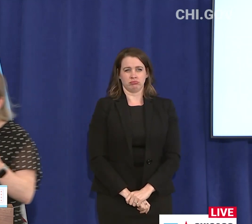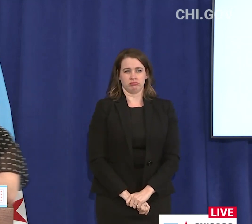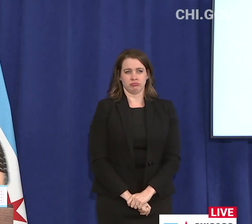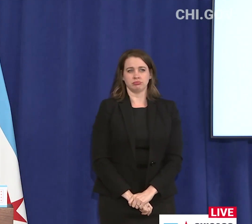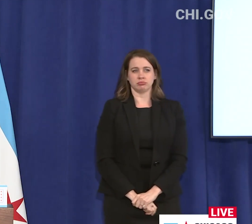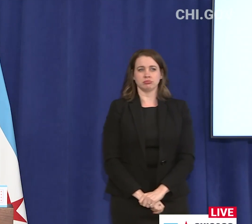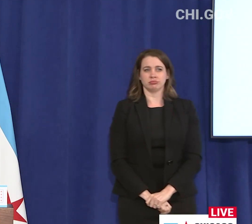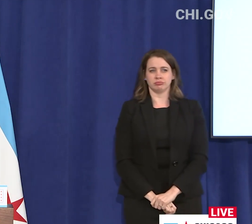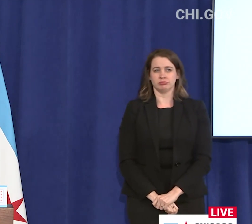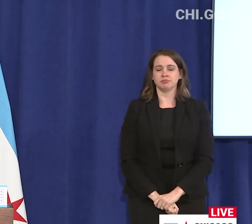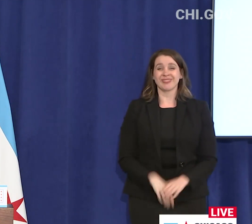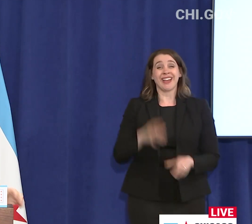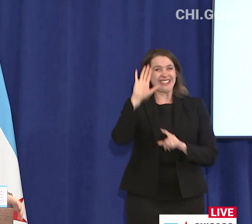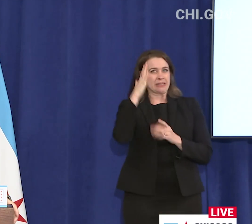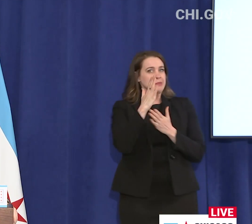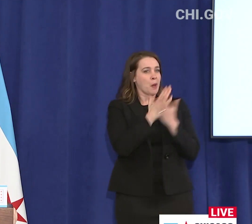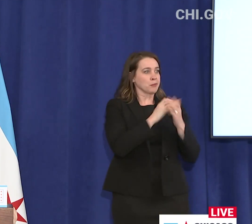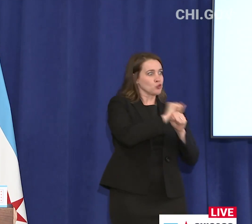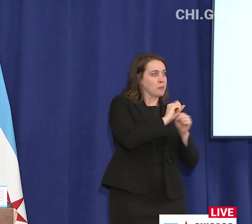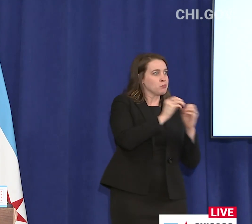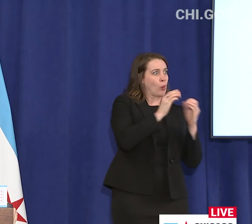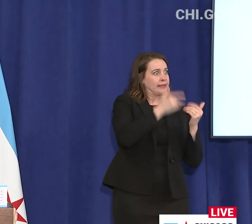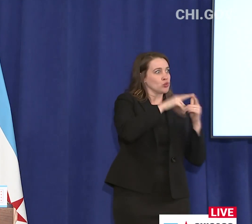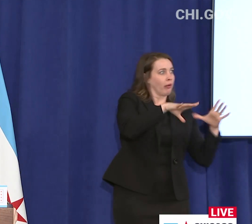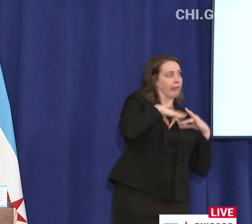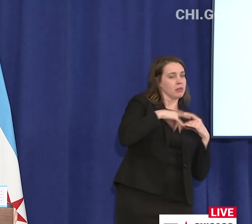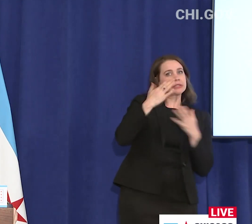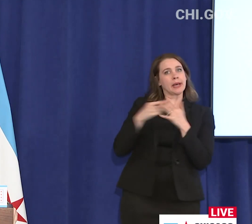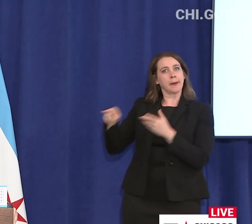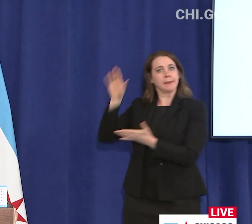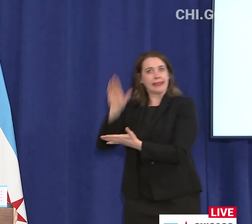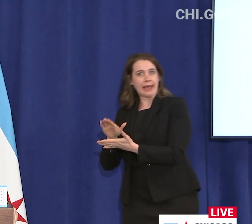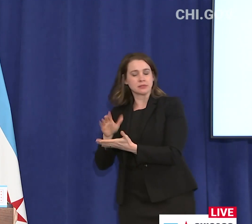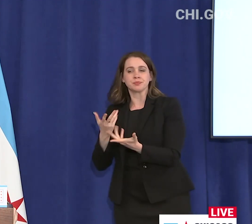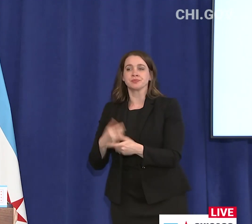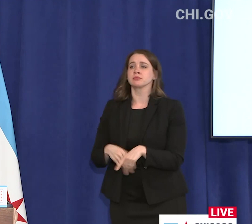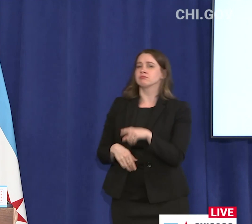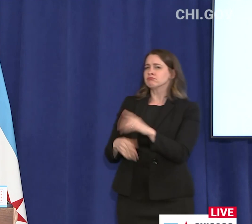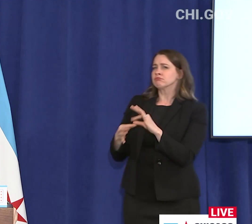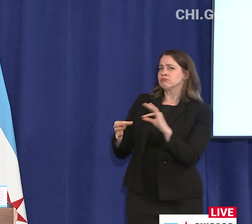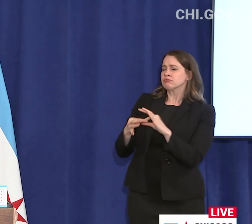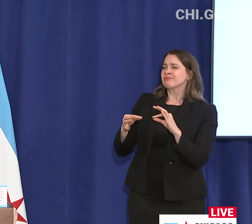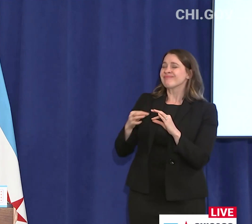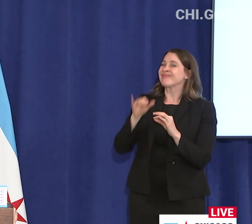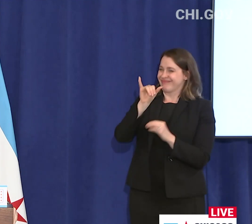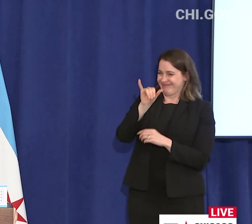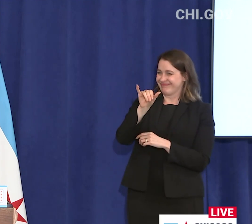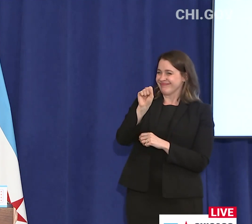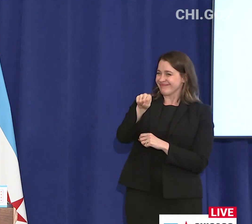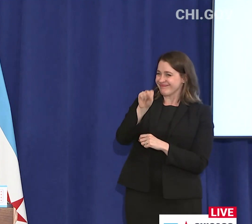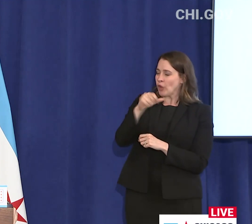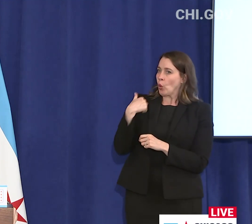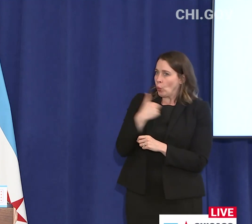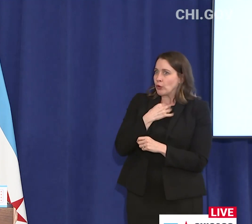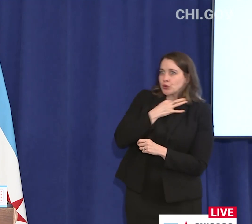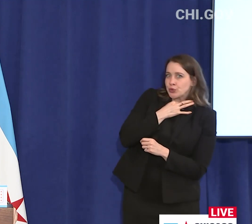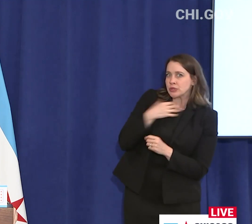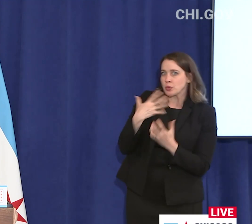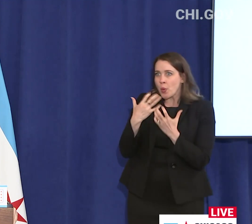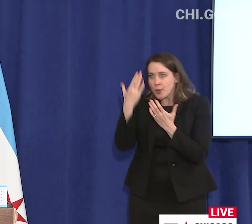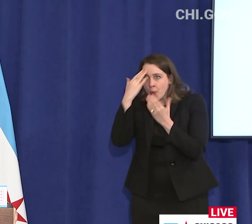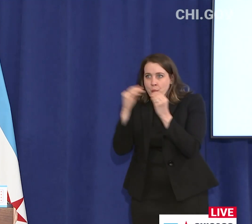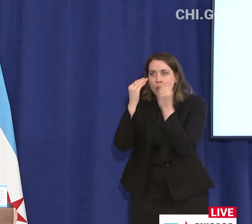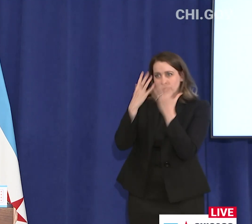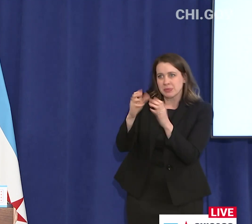Yeah, it's a good question, and it's certainly an area that is of concern and interest to us. Where we get